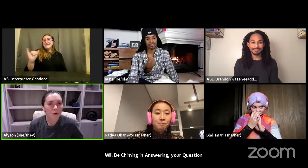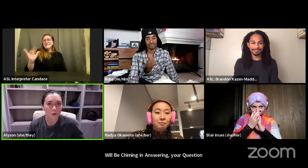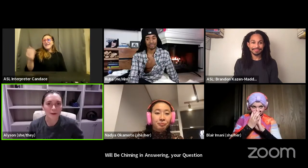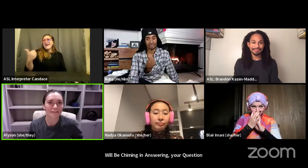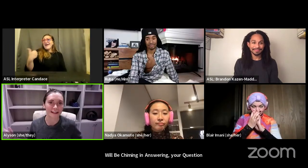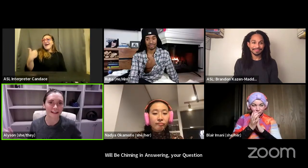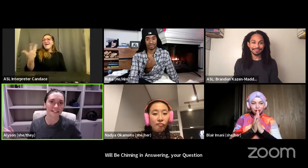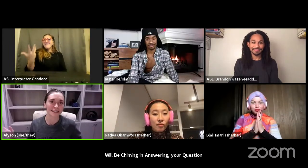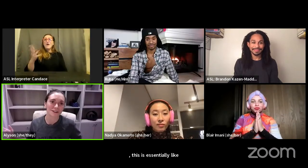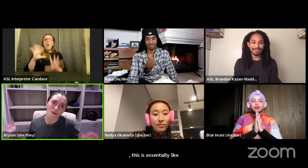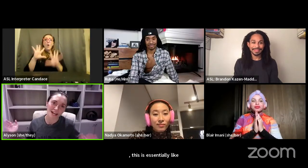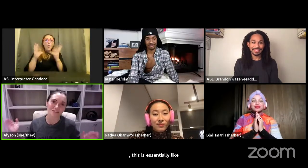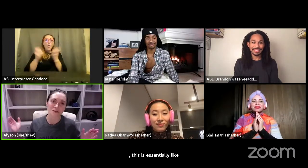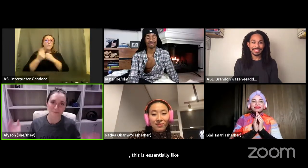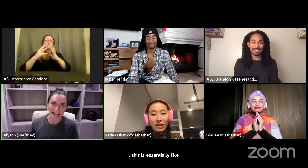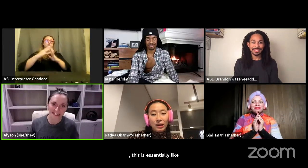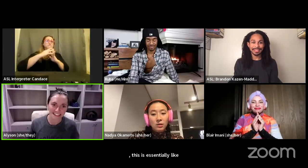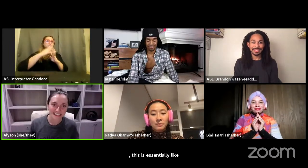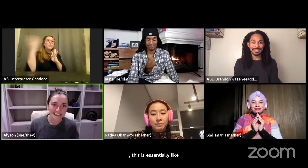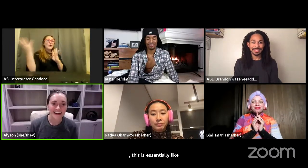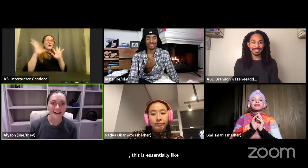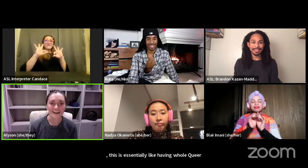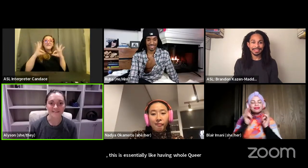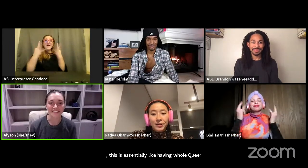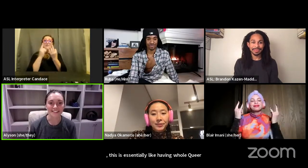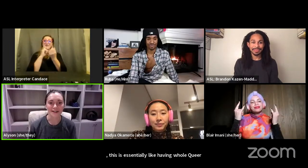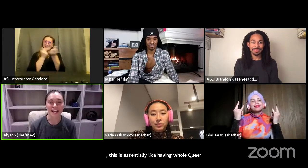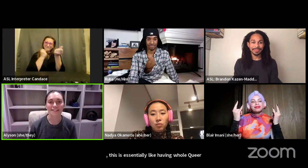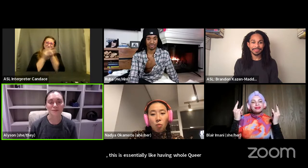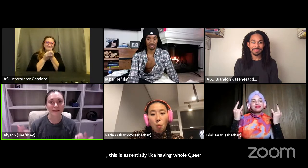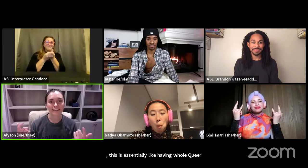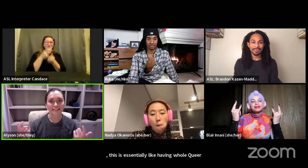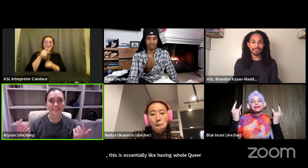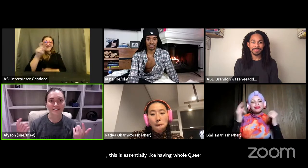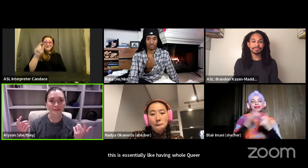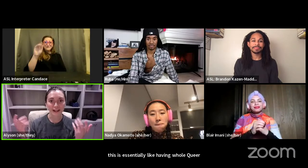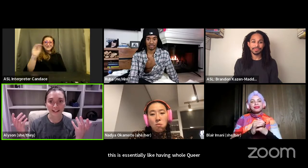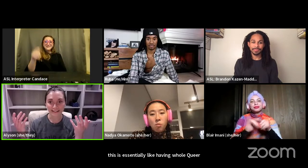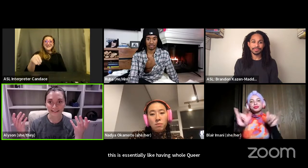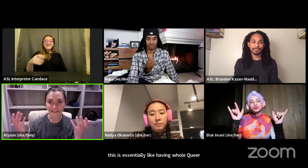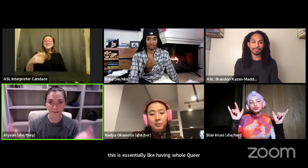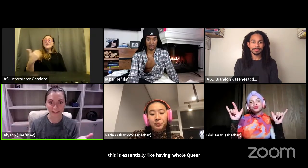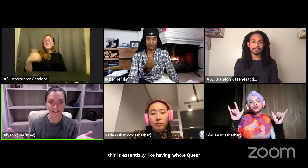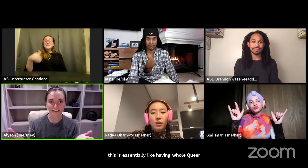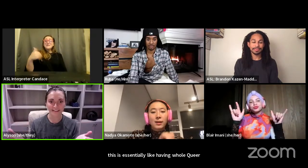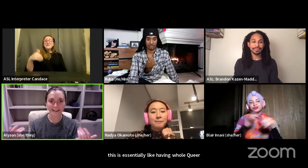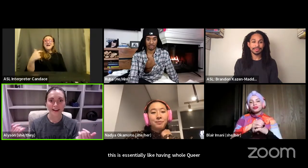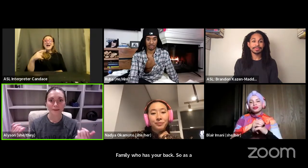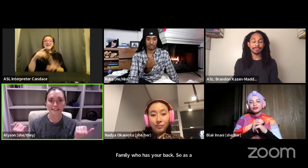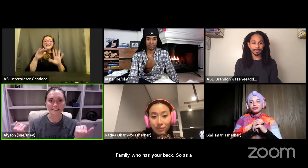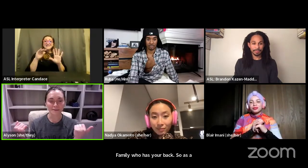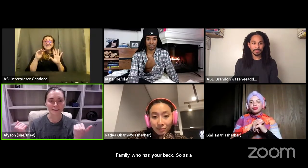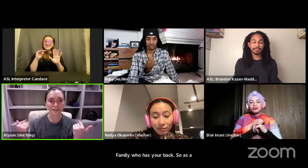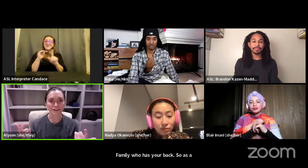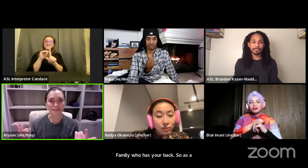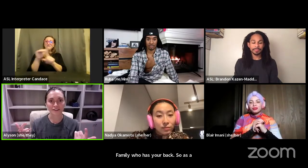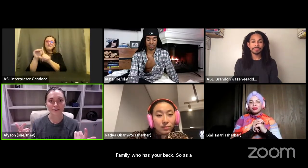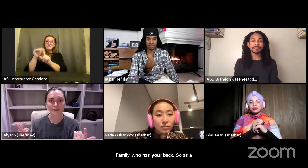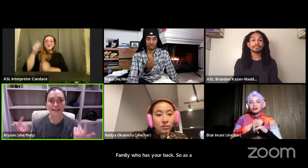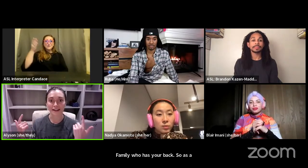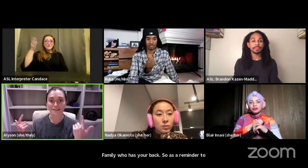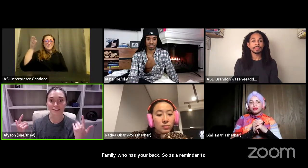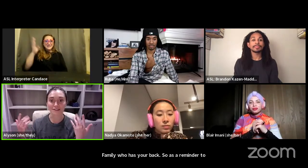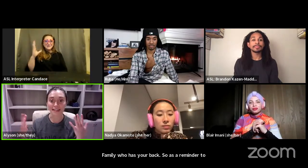a whole queer family who has your back. So as a reminder to us speakers, please be sure